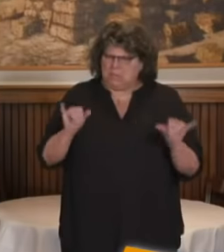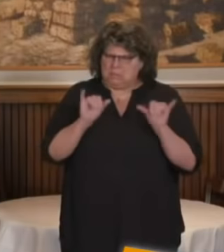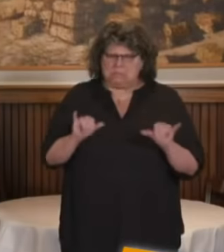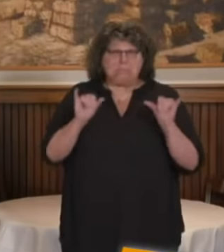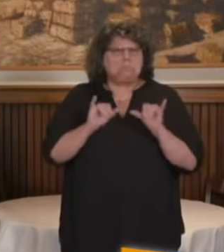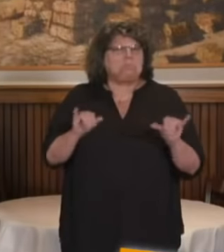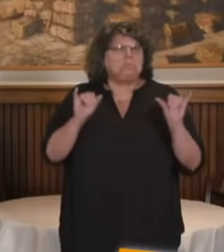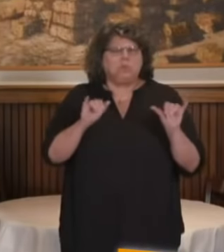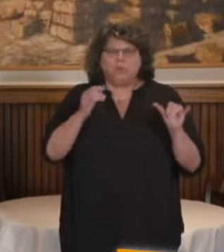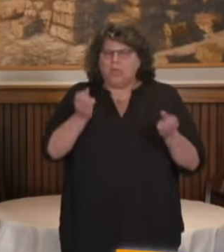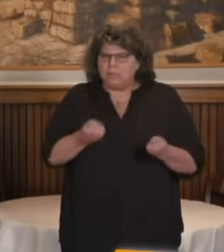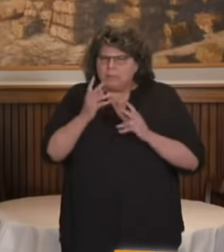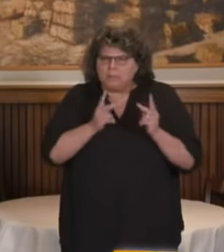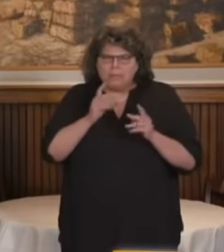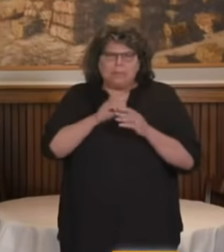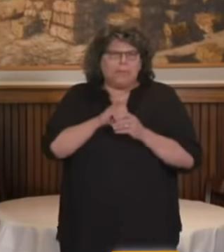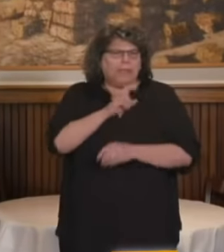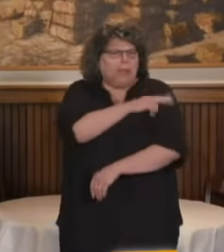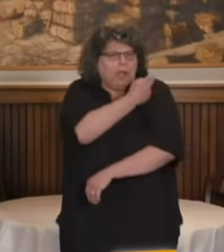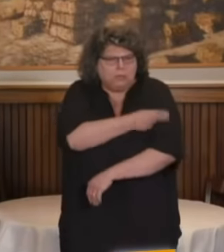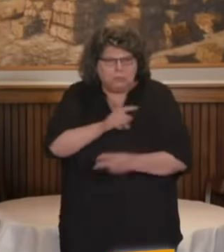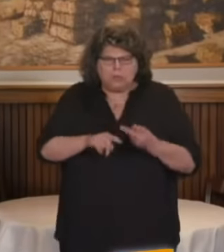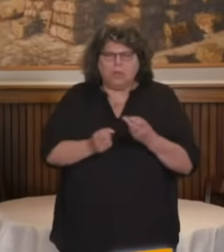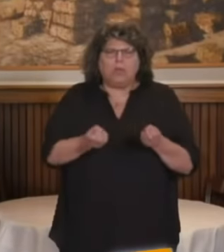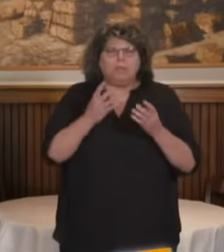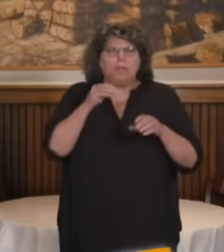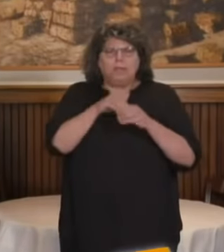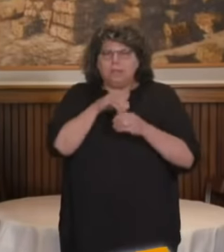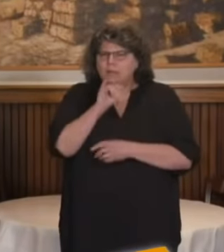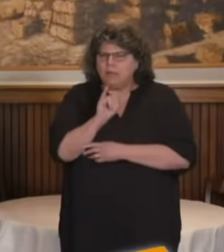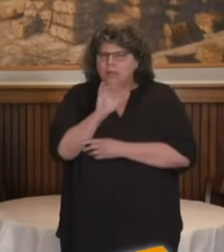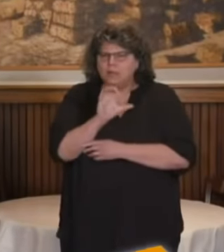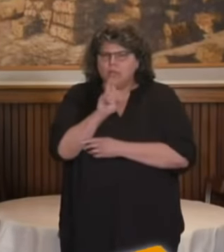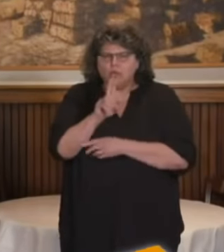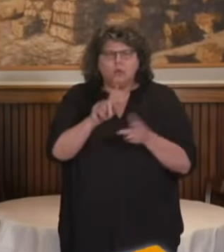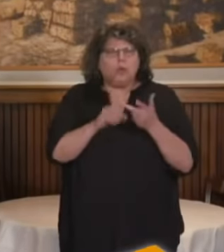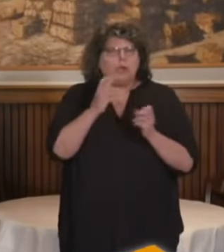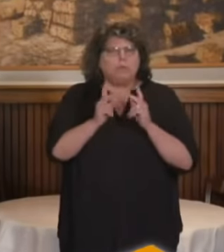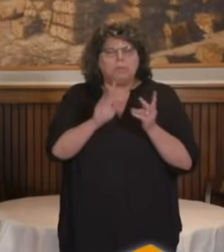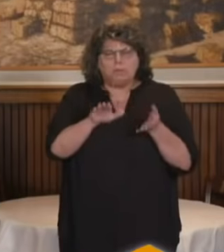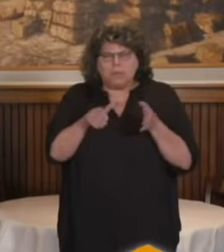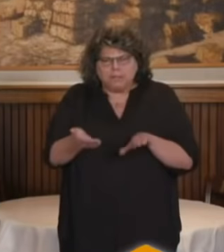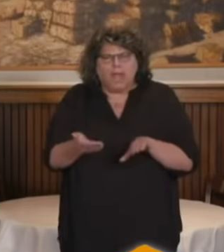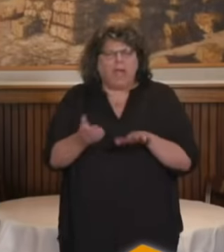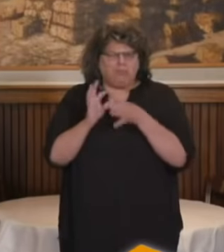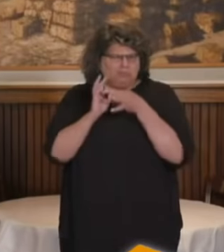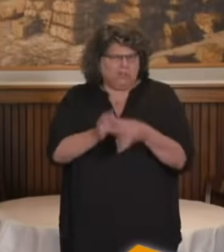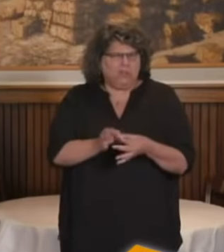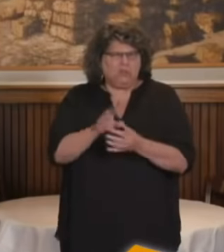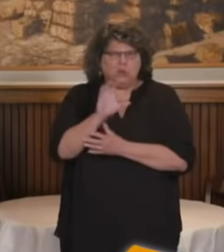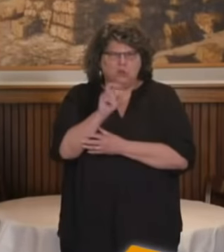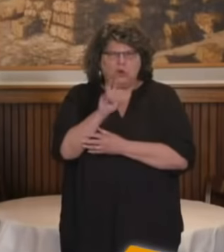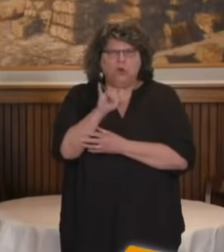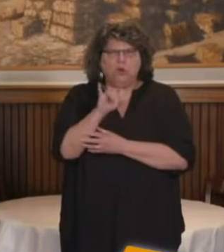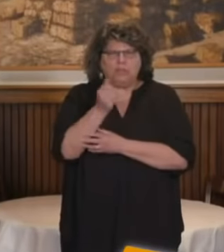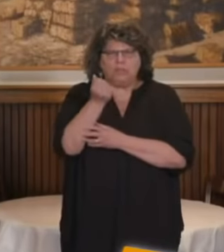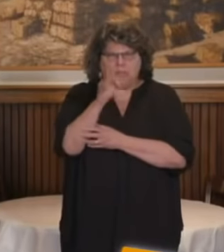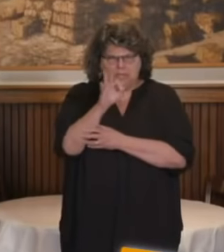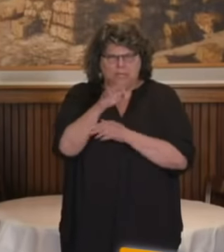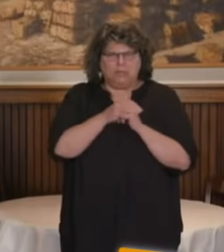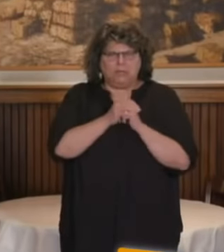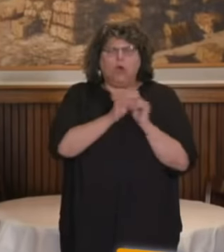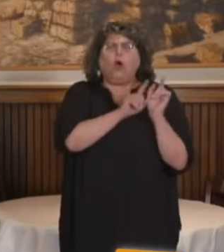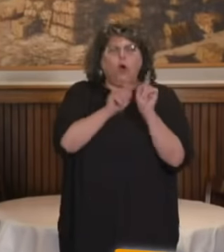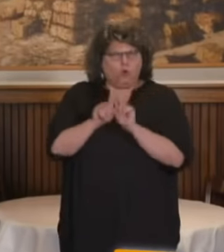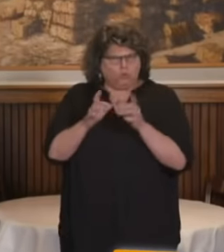those hospitalized, those in ICUs, number of deaths, and the like related to COVID-19, but also to make some